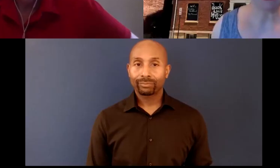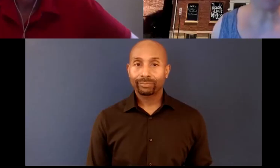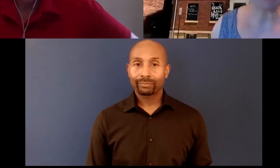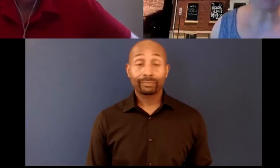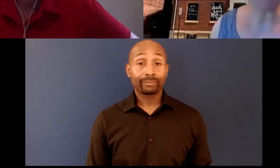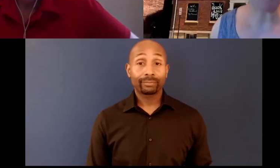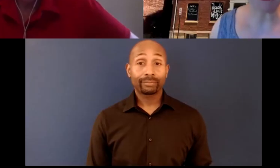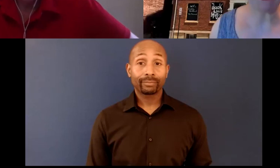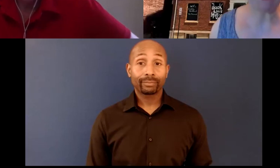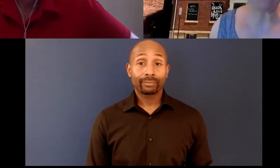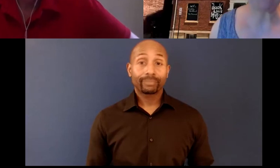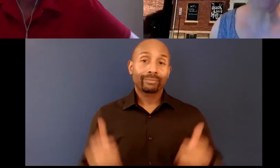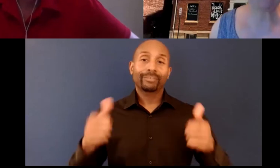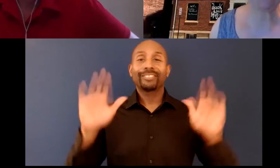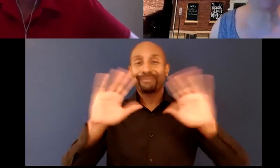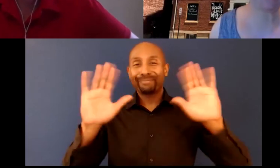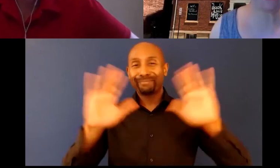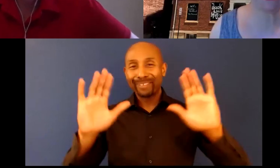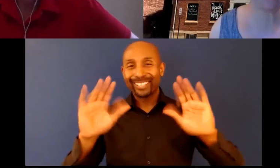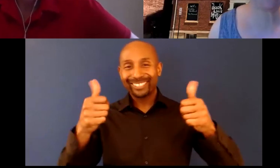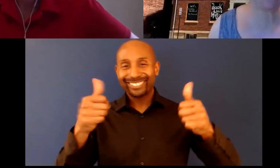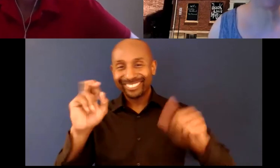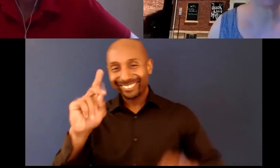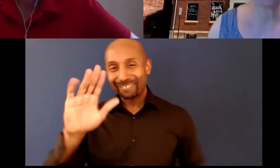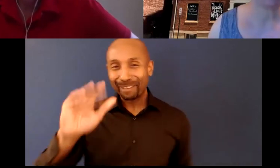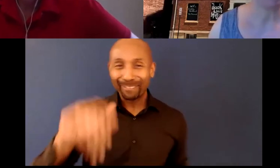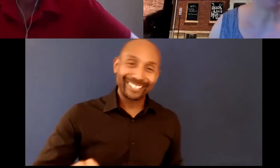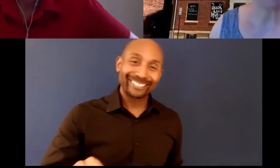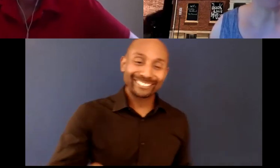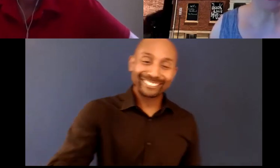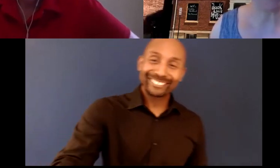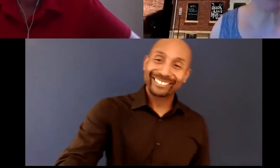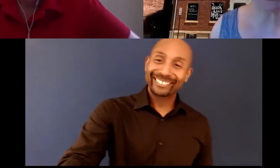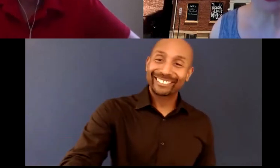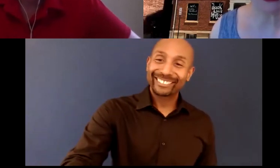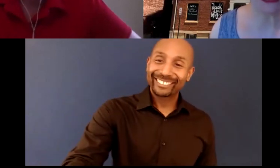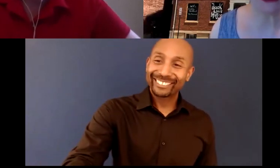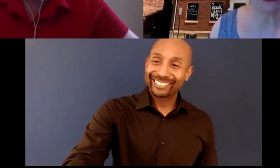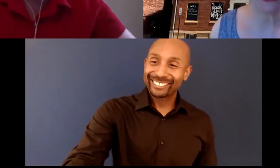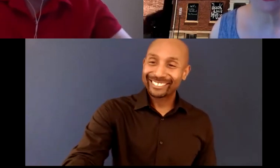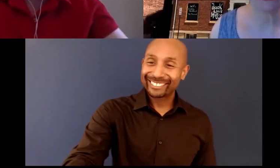Thanks again. Bye-bye. I'll stop the recording now.